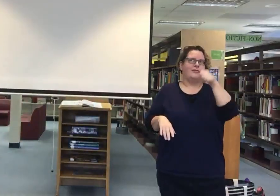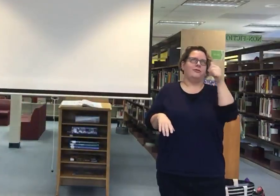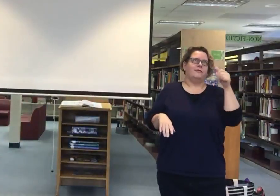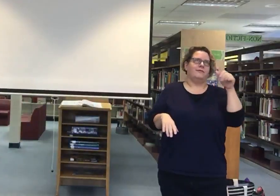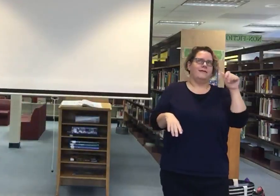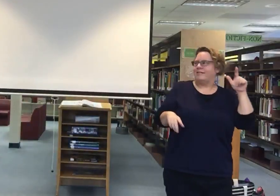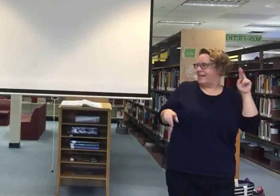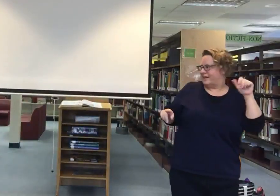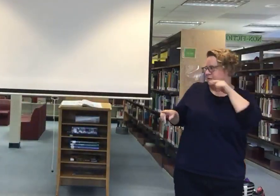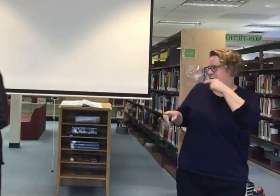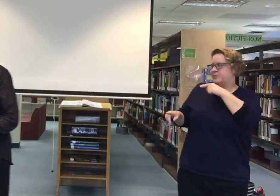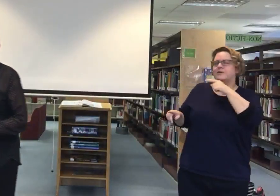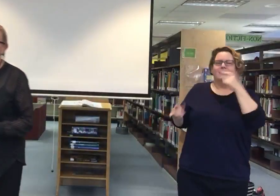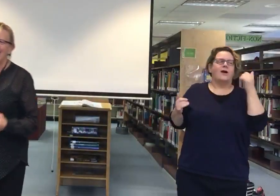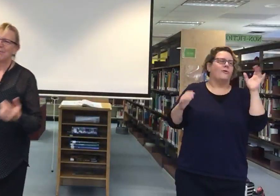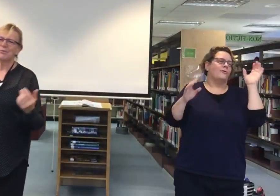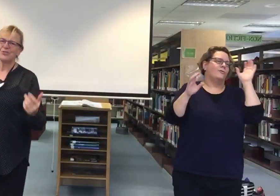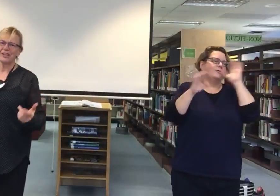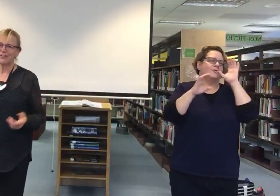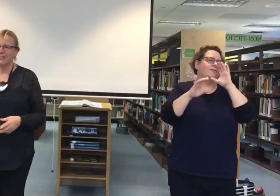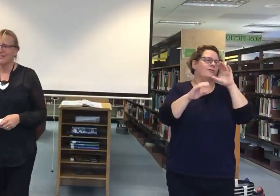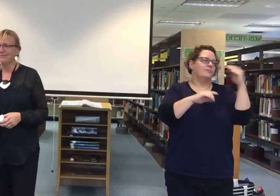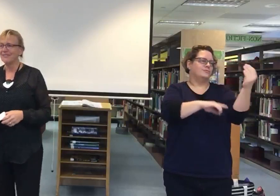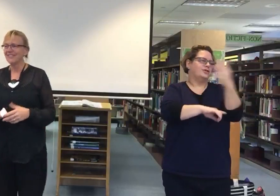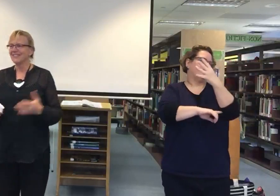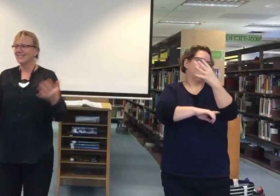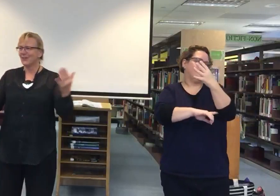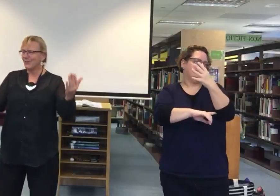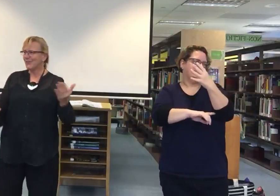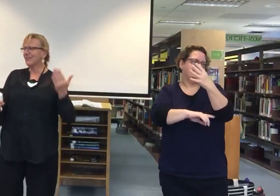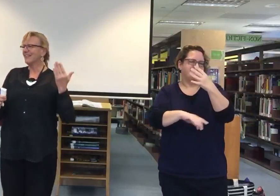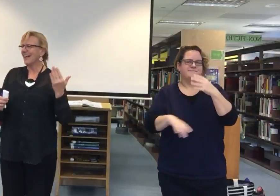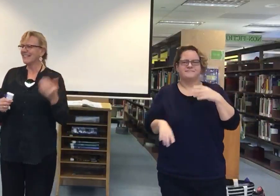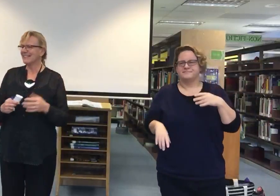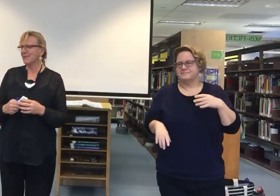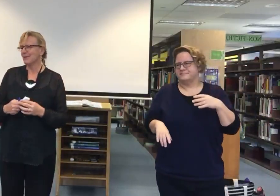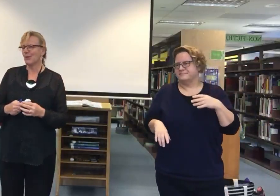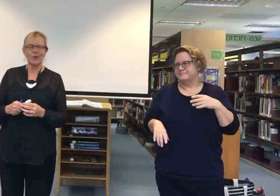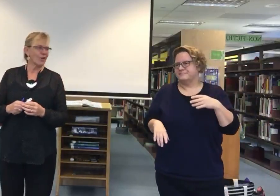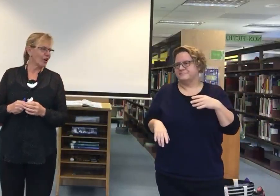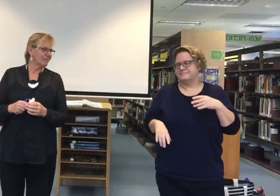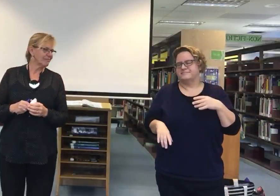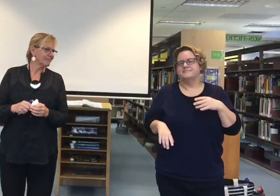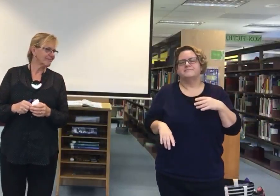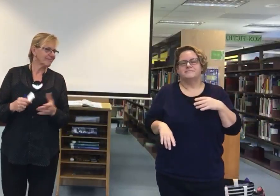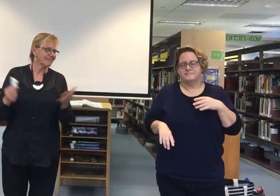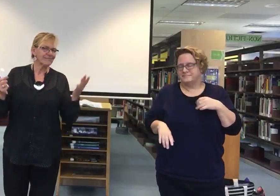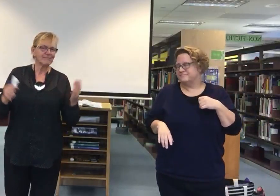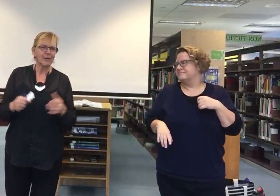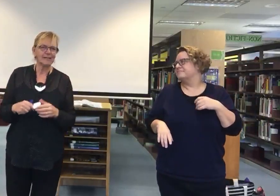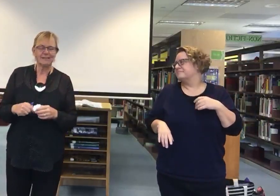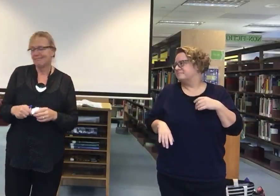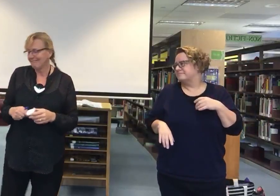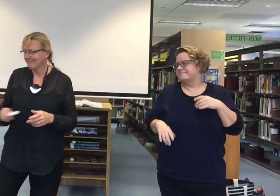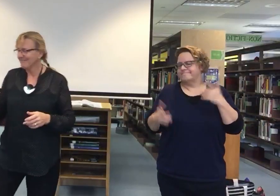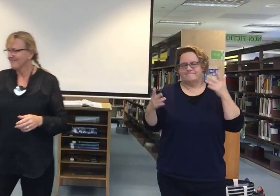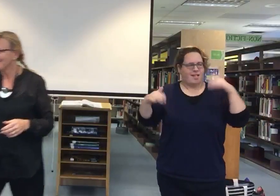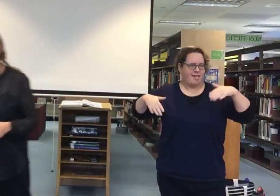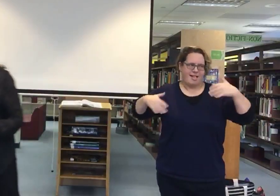is going to try and get me a projector so you can kind of see what's going on,